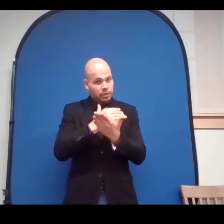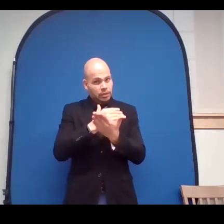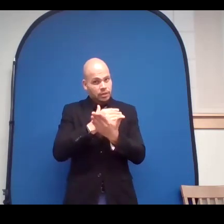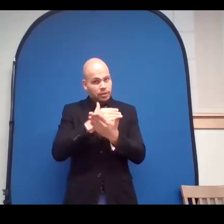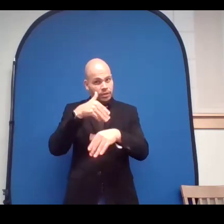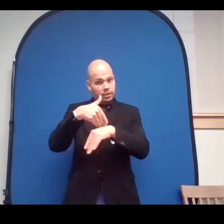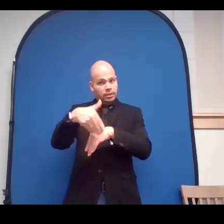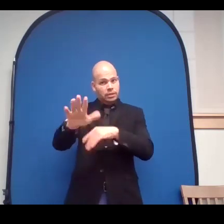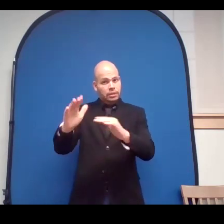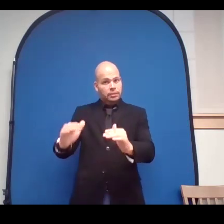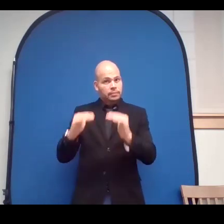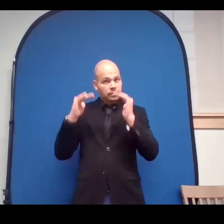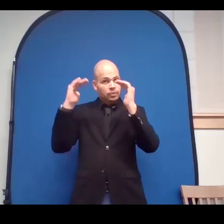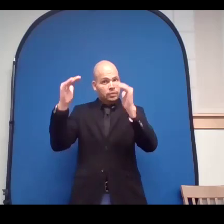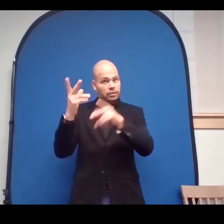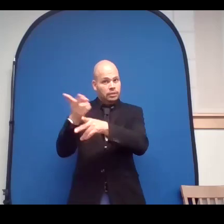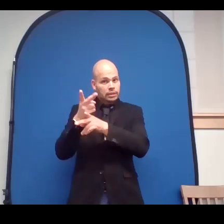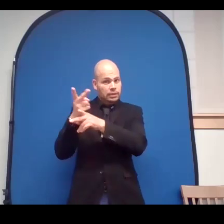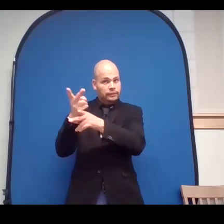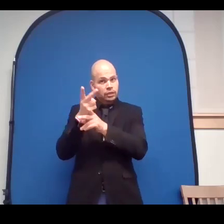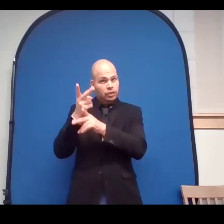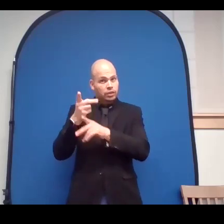Hospital, right?